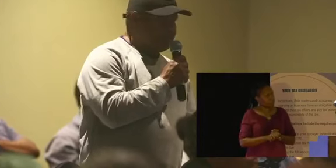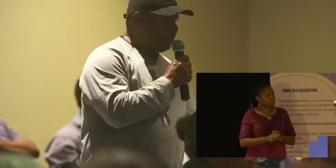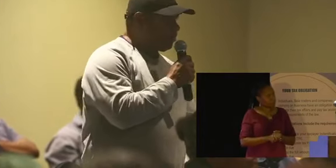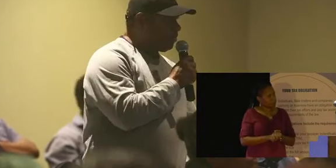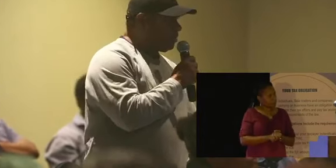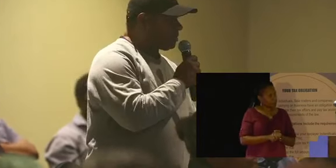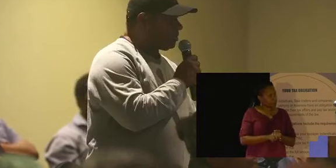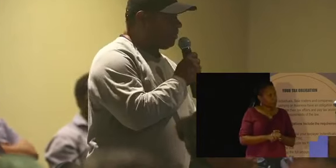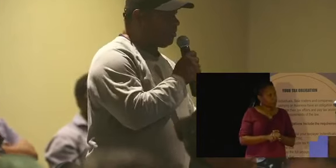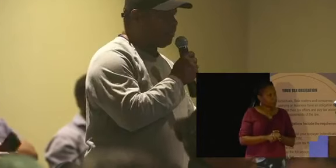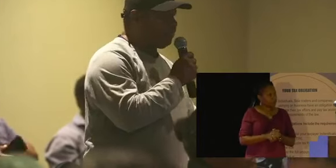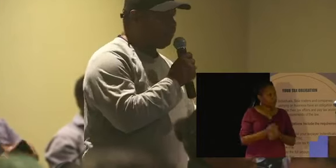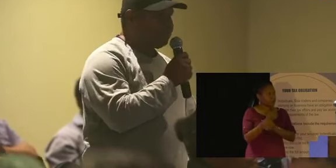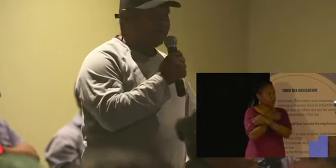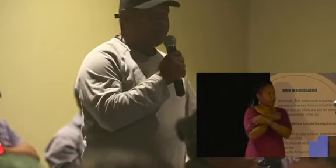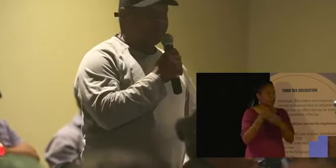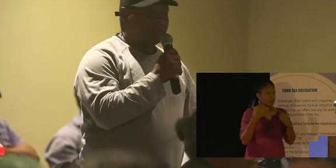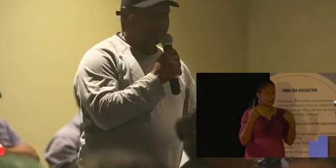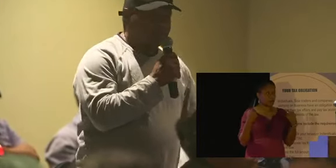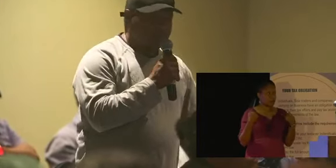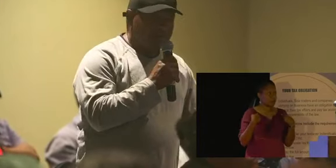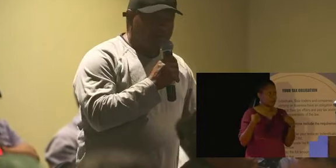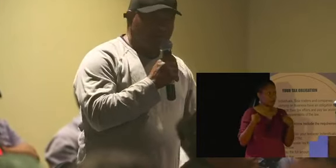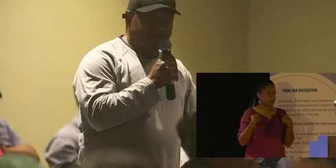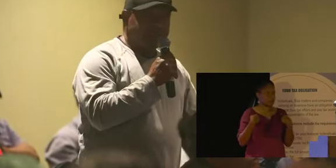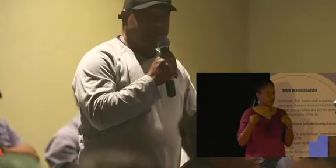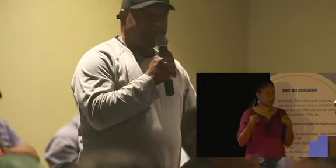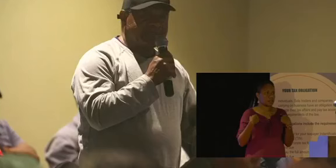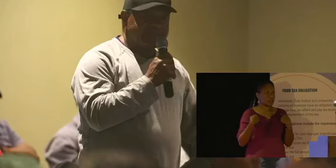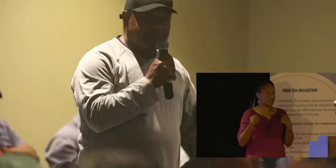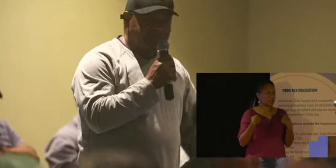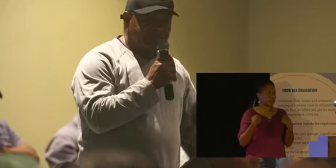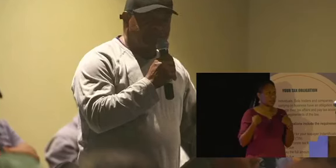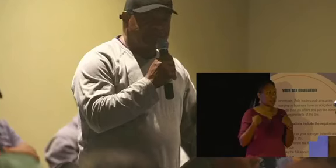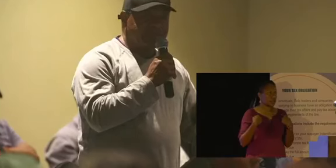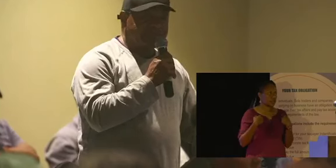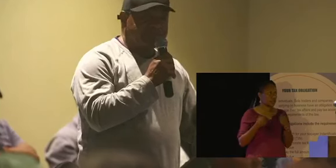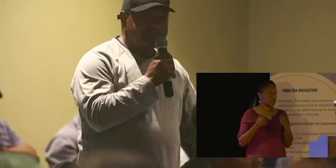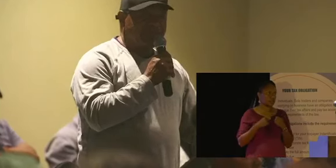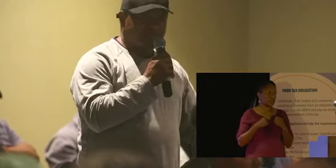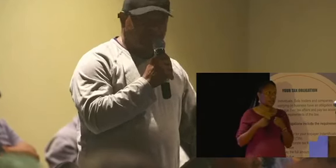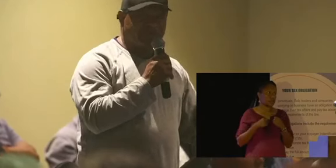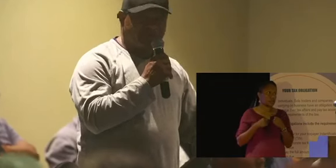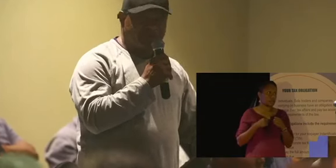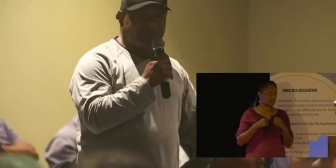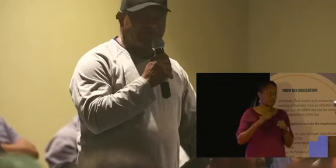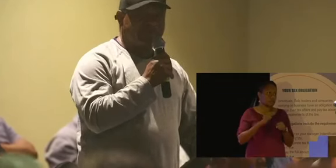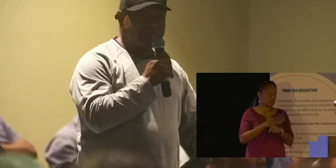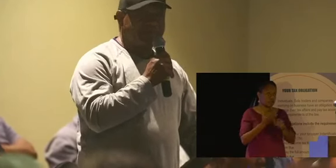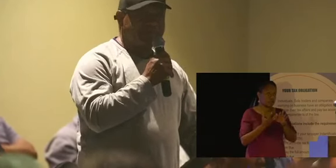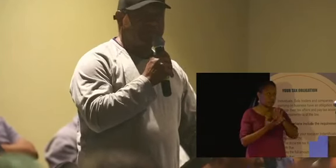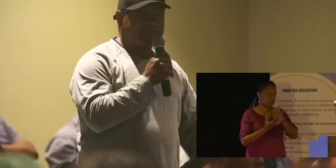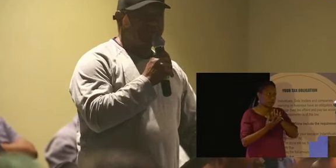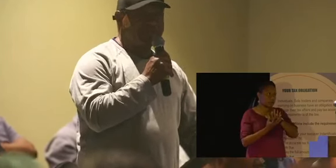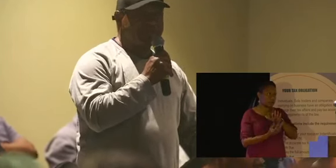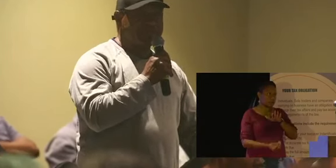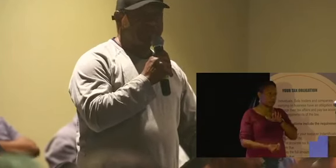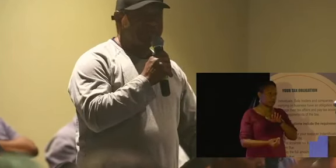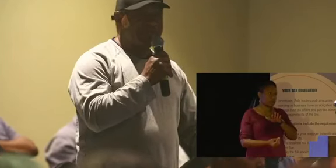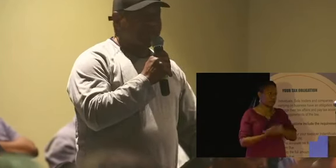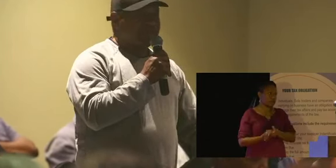So me work law, so me work law photocopy na since me work in business, but me work law photocopy na me work law return